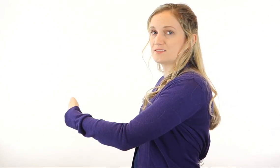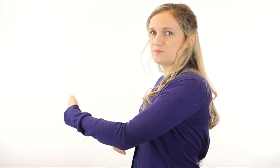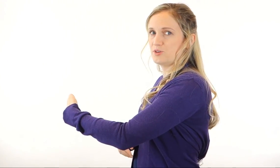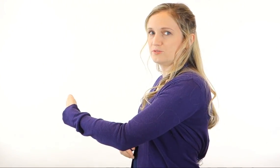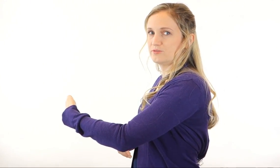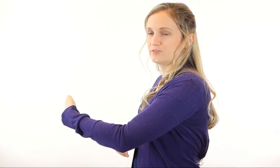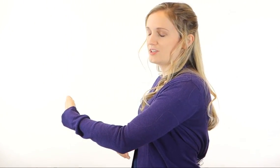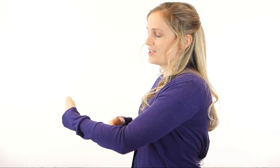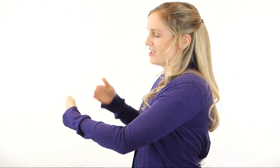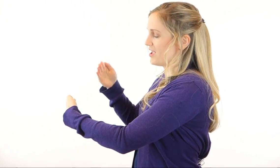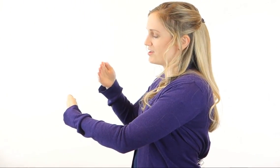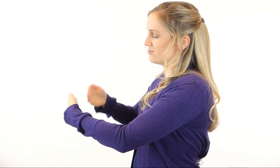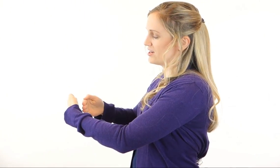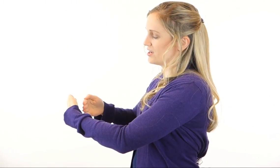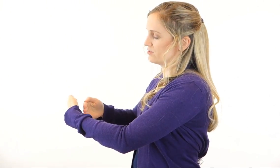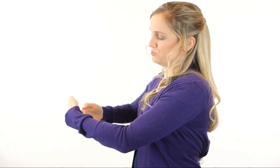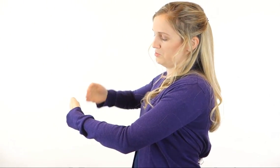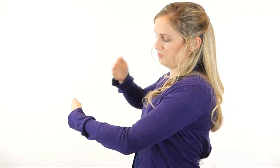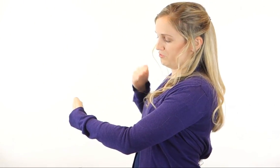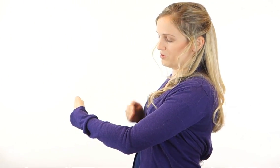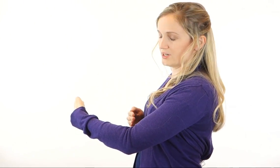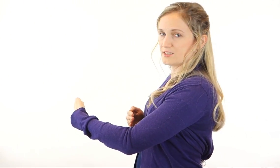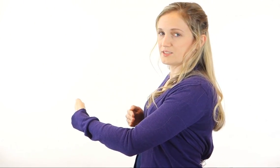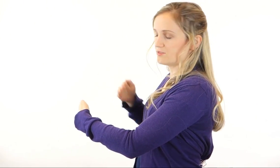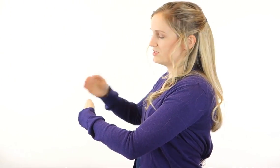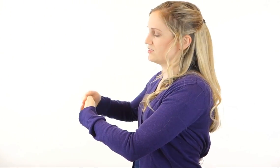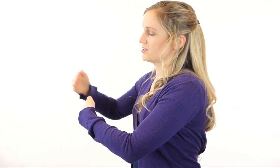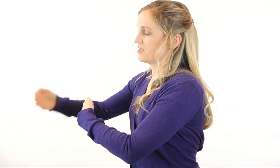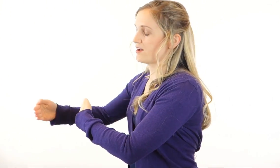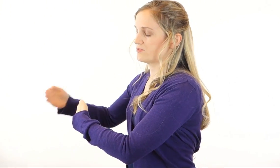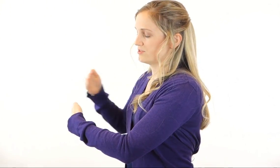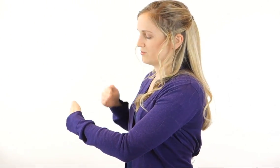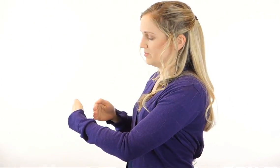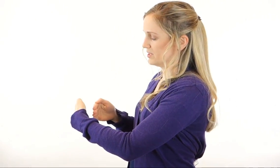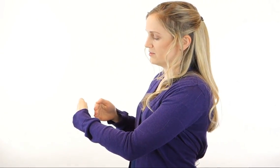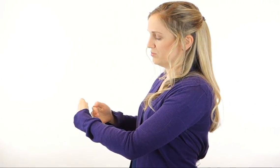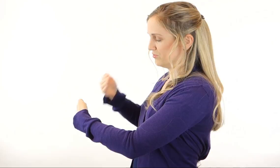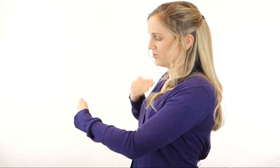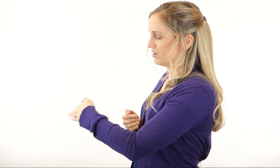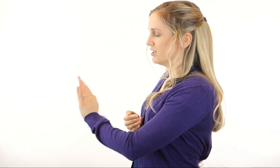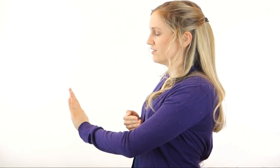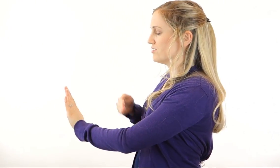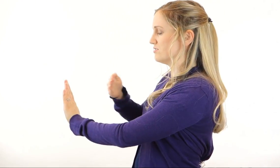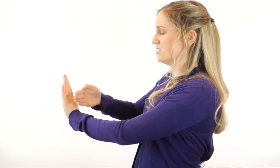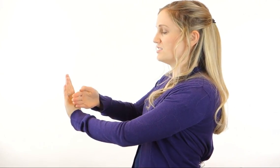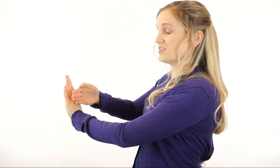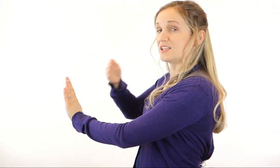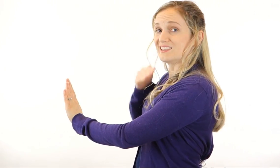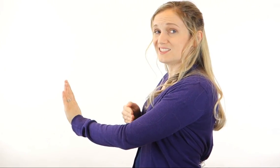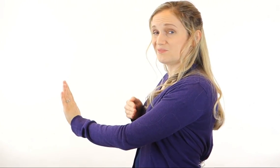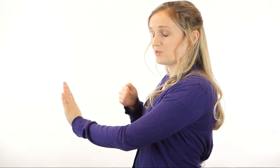doesn't move and your right hand goes before it. So this is actually after, but before. I've also seen it done like this,